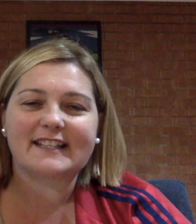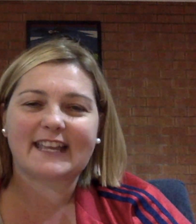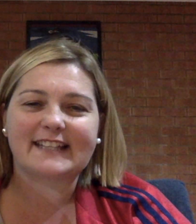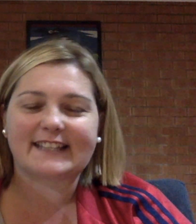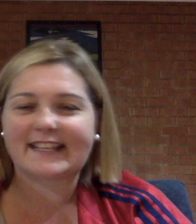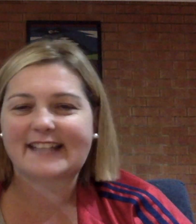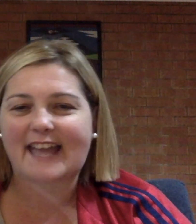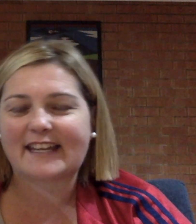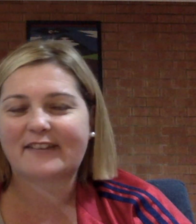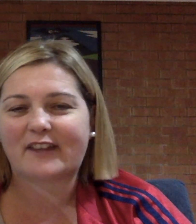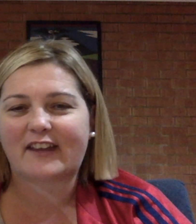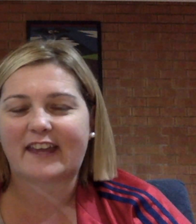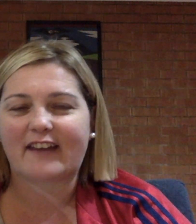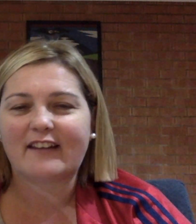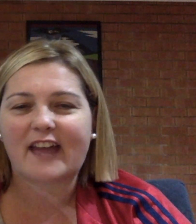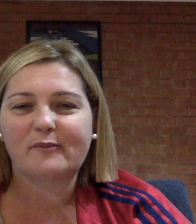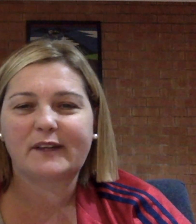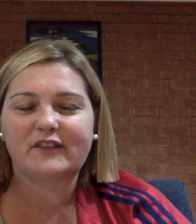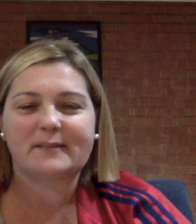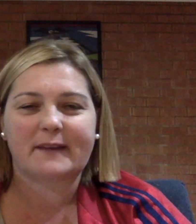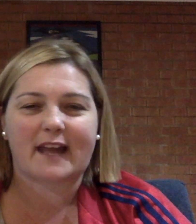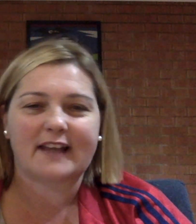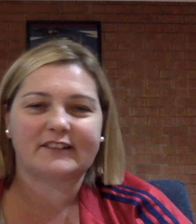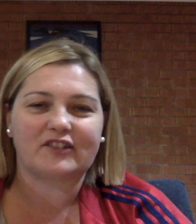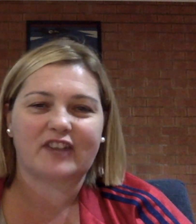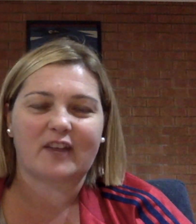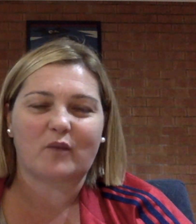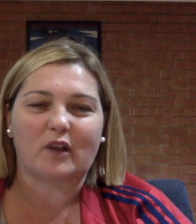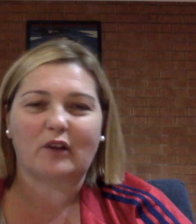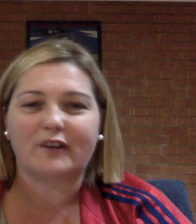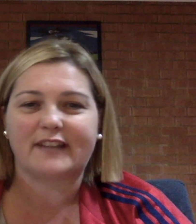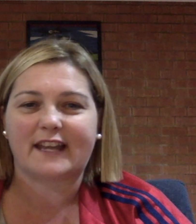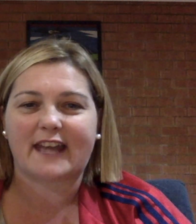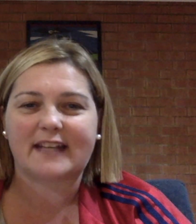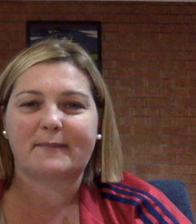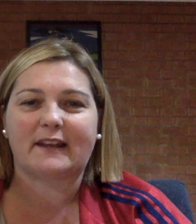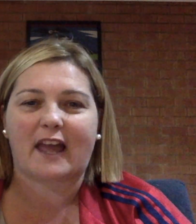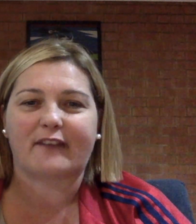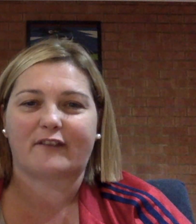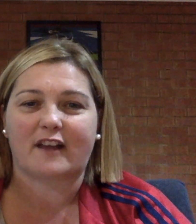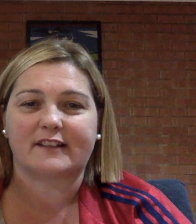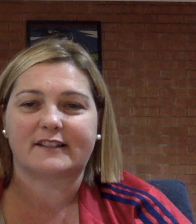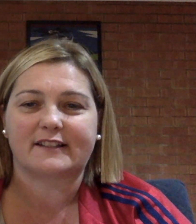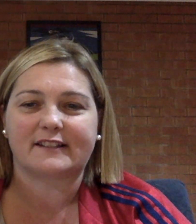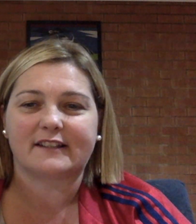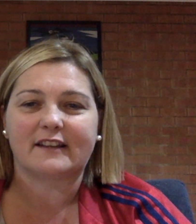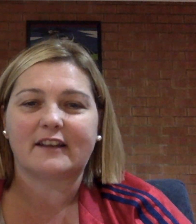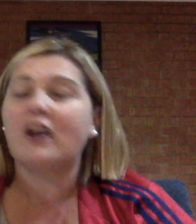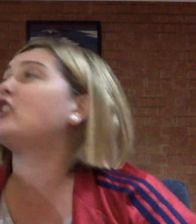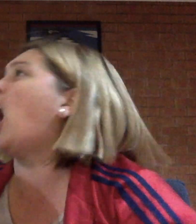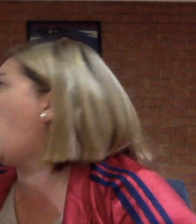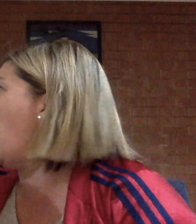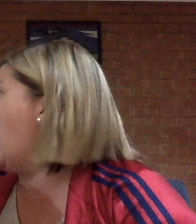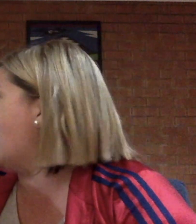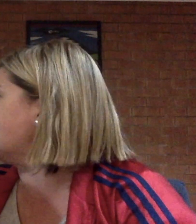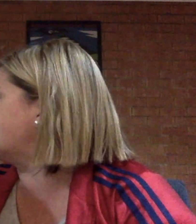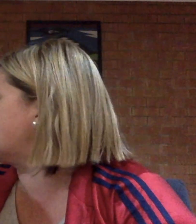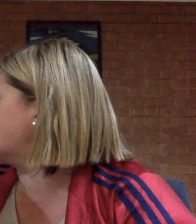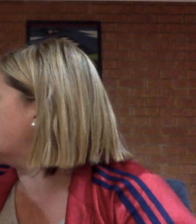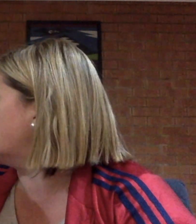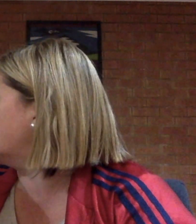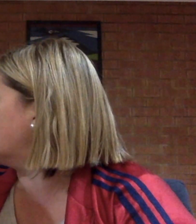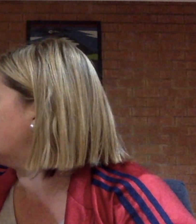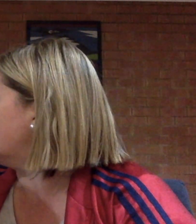Hey guys, it's Lisa and Olivia here, and we've just been asked to share what lockdown has been like for us.